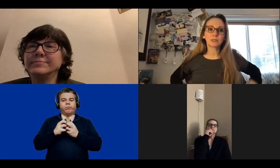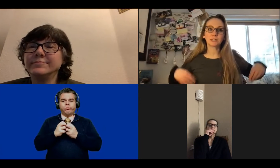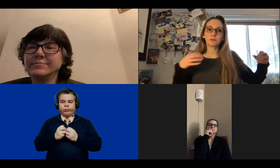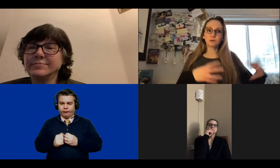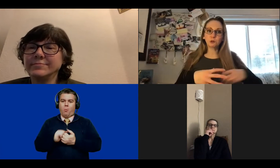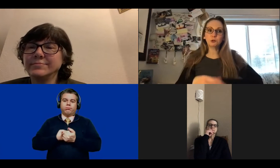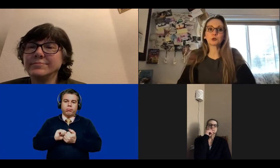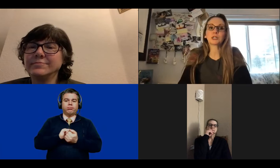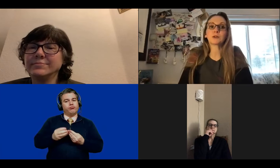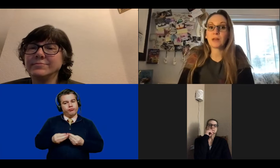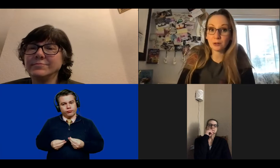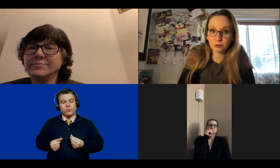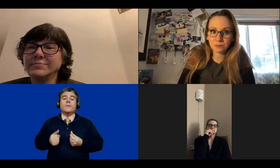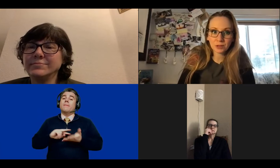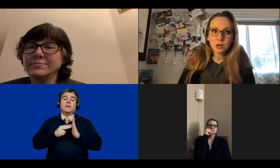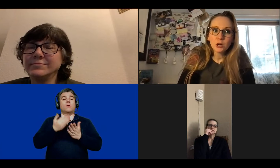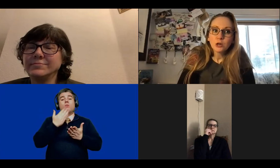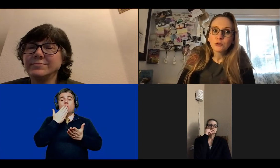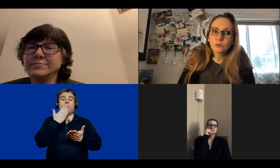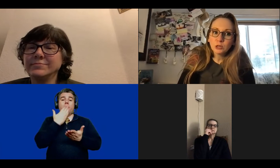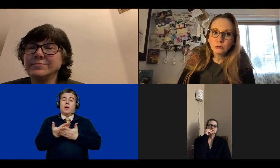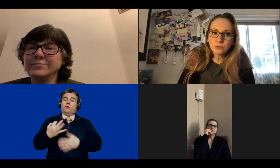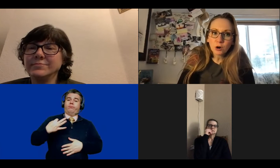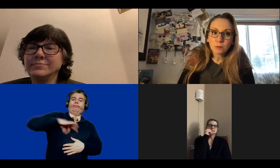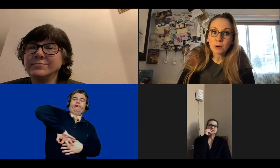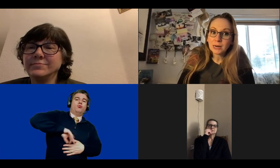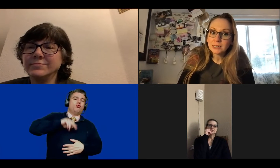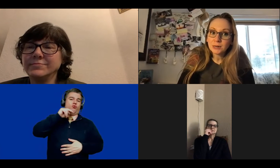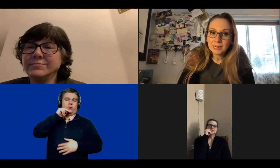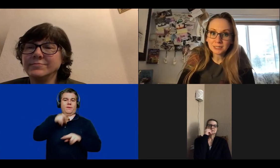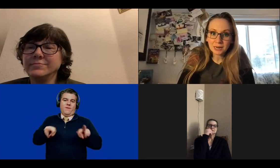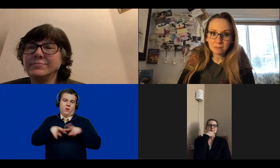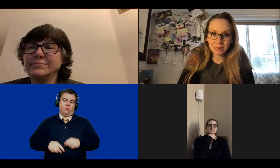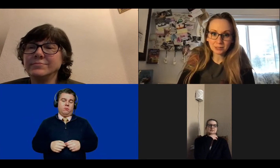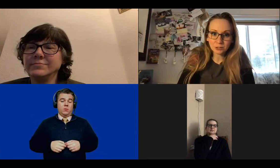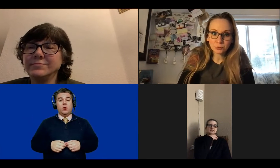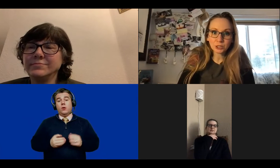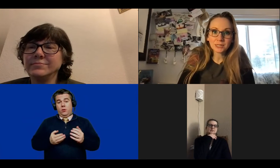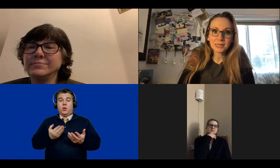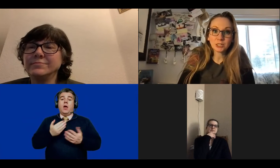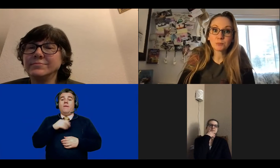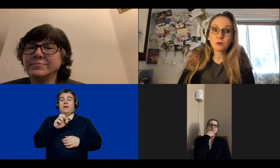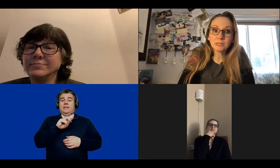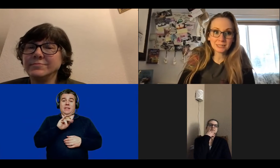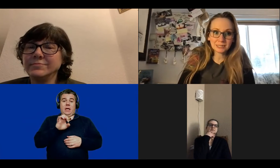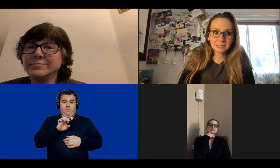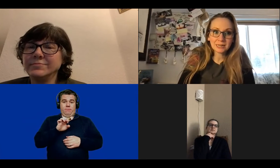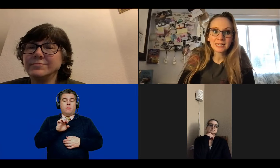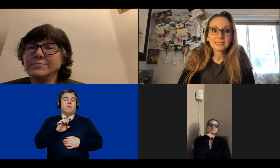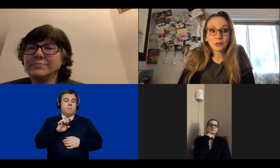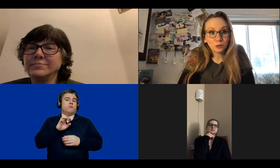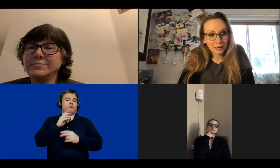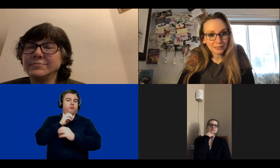an increase in food nutrition value. Through the use of our proprietary enzyme blend, which contains